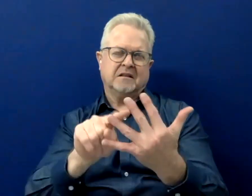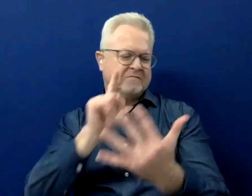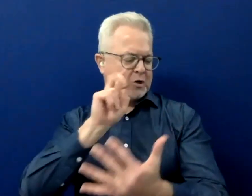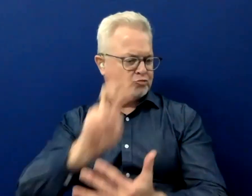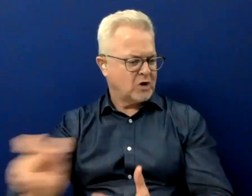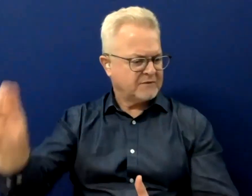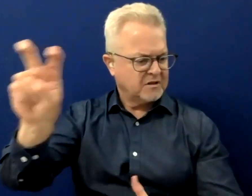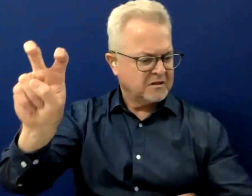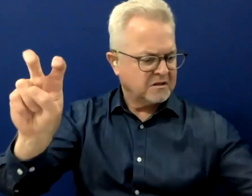a different thing.